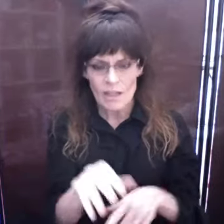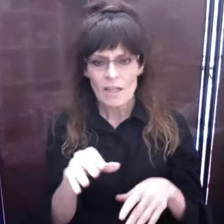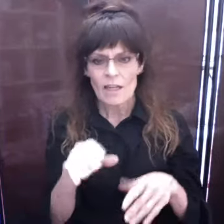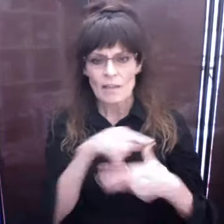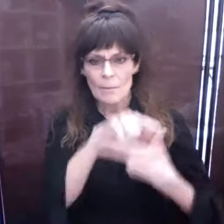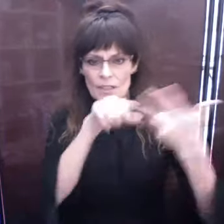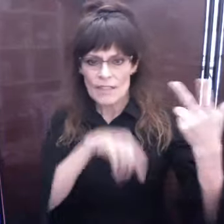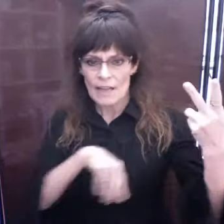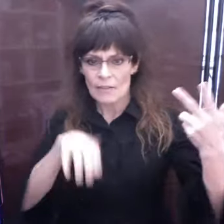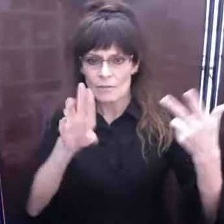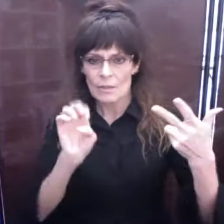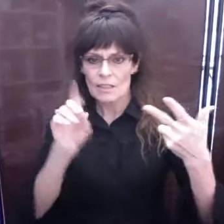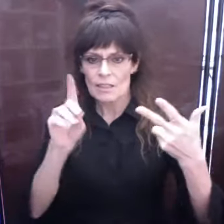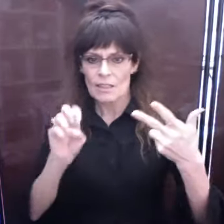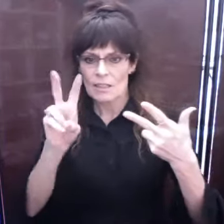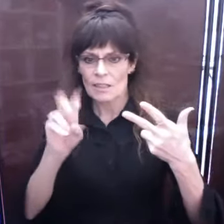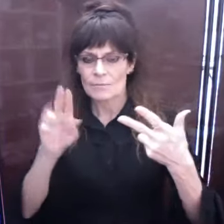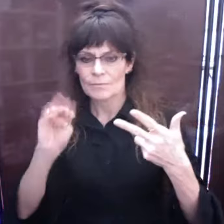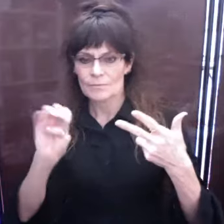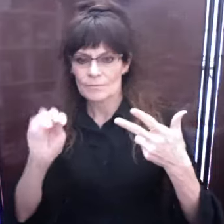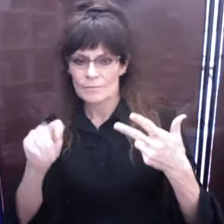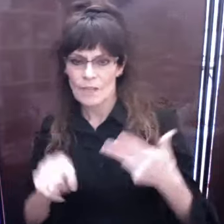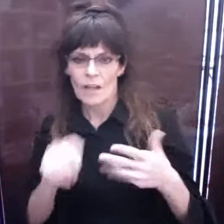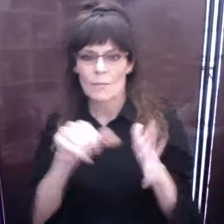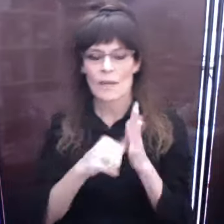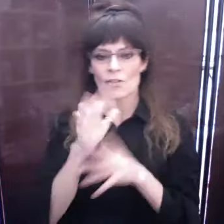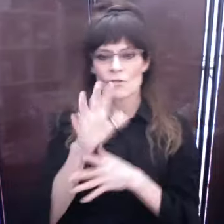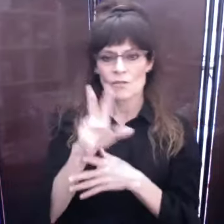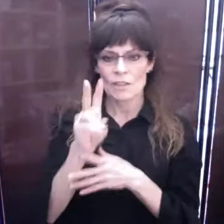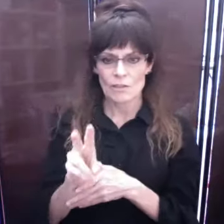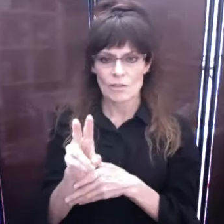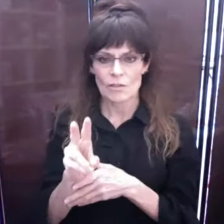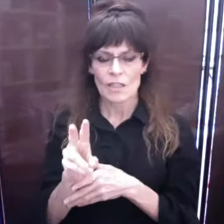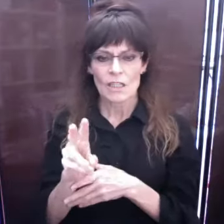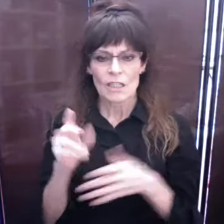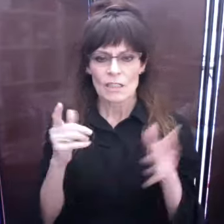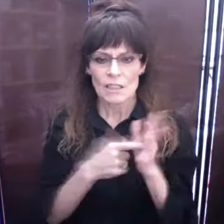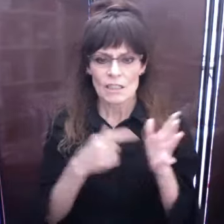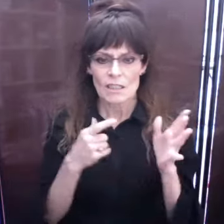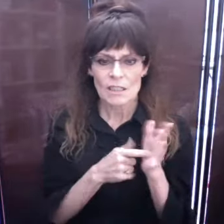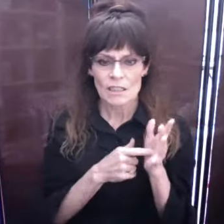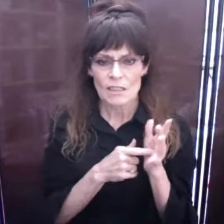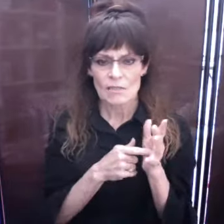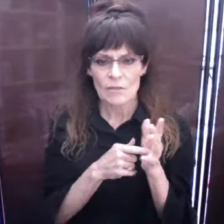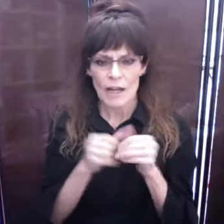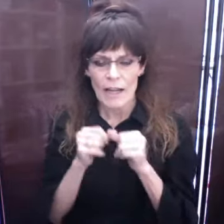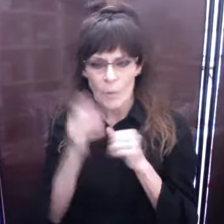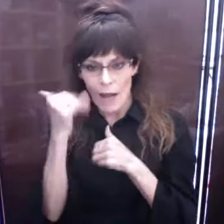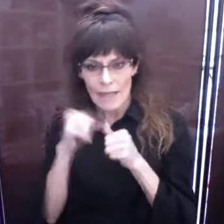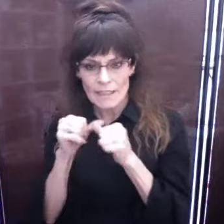page 52, because this is the minutia that held my drink together. It says, we were having trouble with